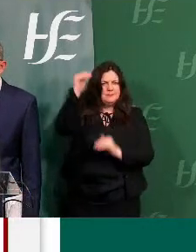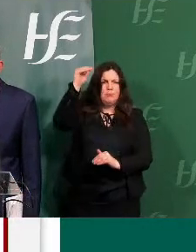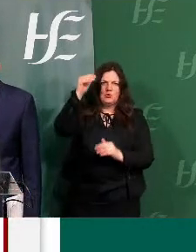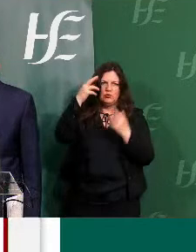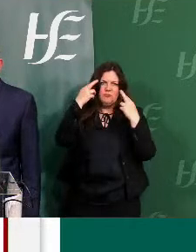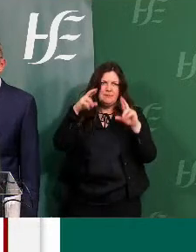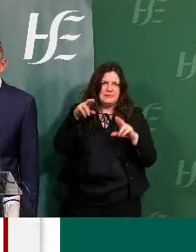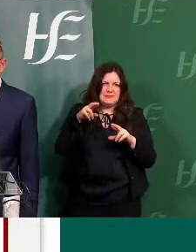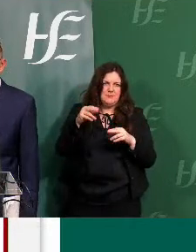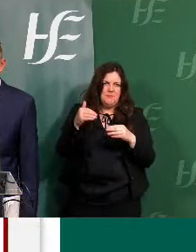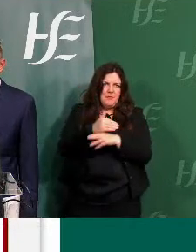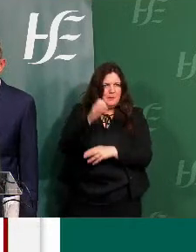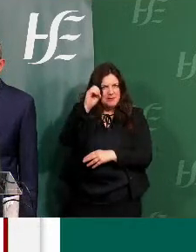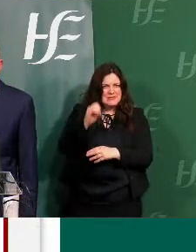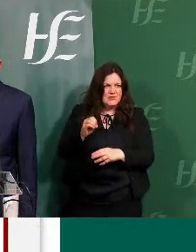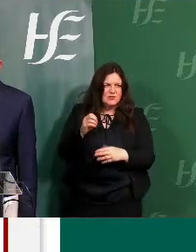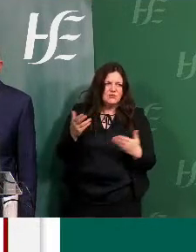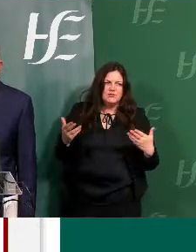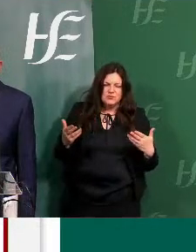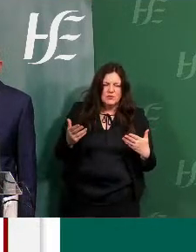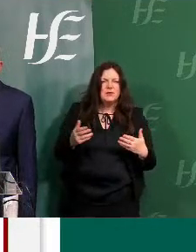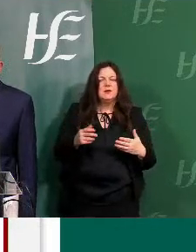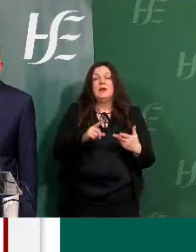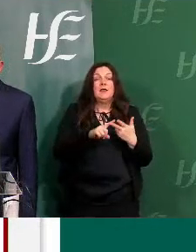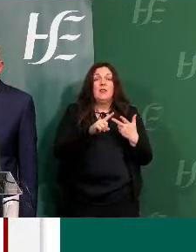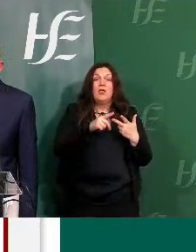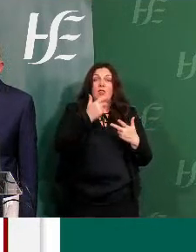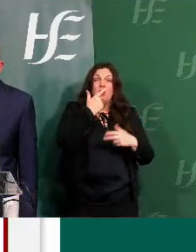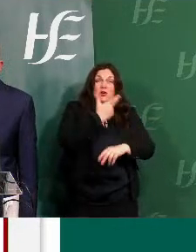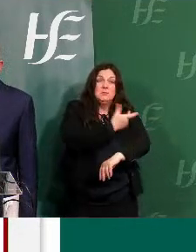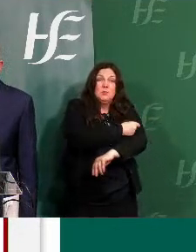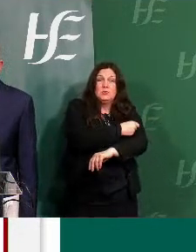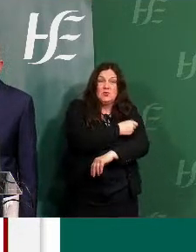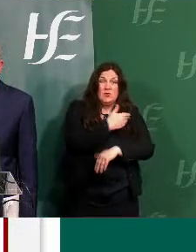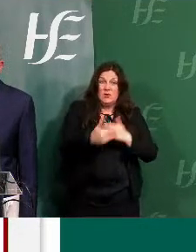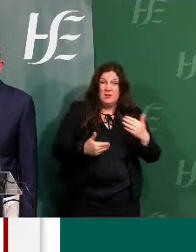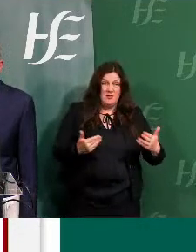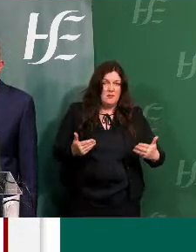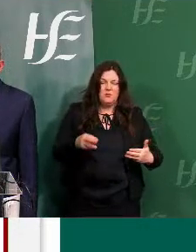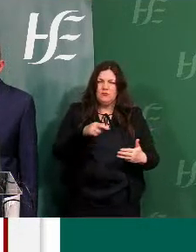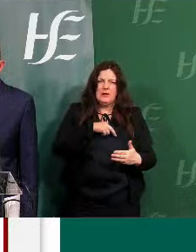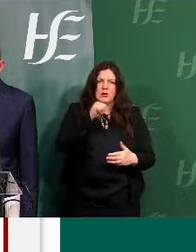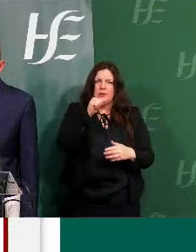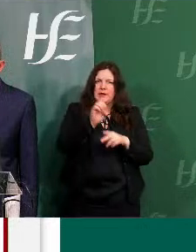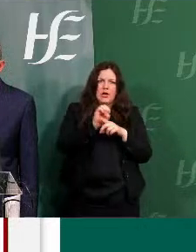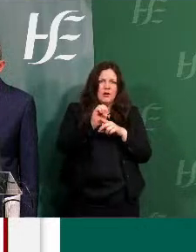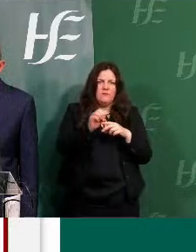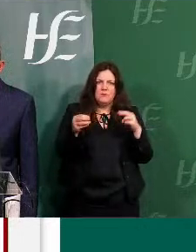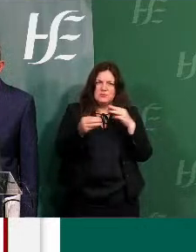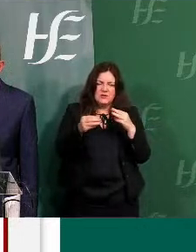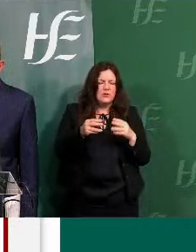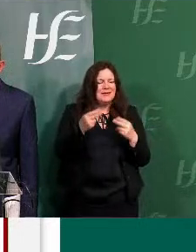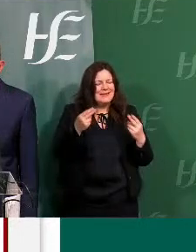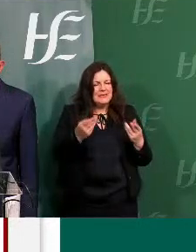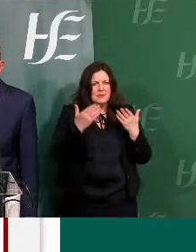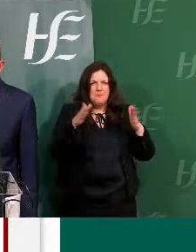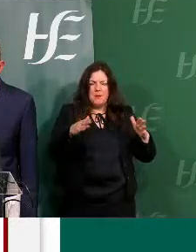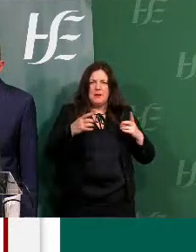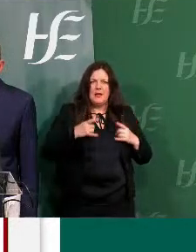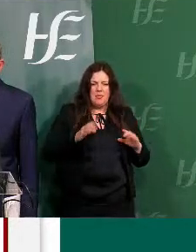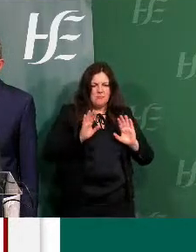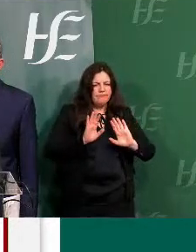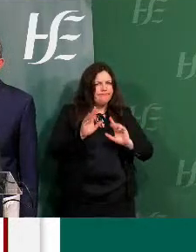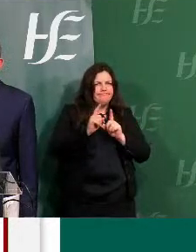alone and the booster campaign alone, while it affords protection, it is not enough in itself, and those public health measures are essential to retain